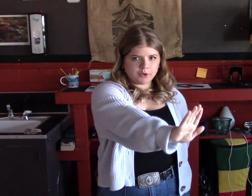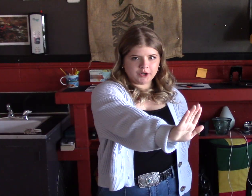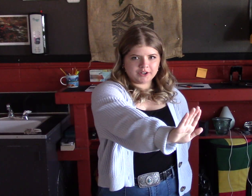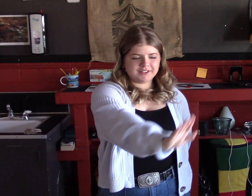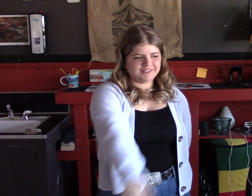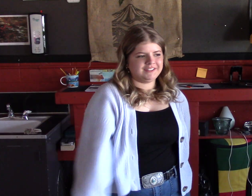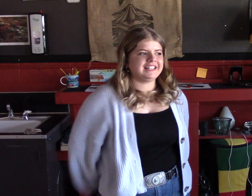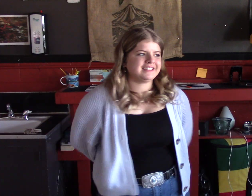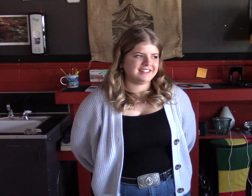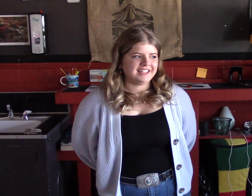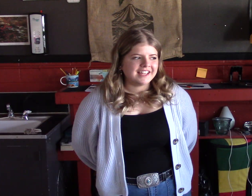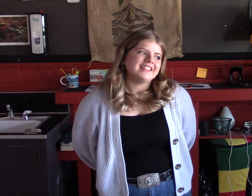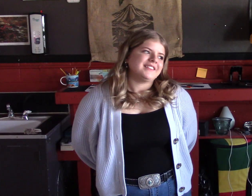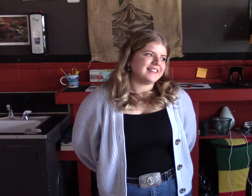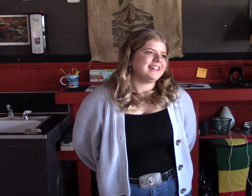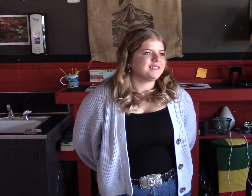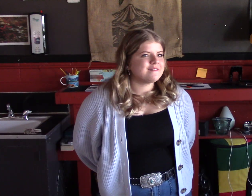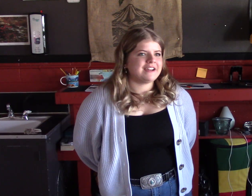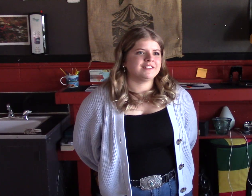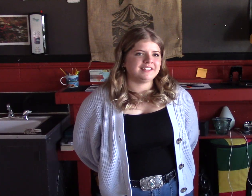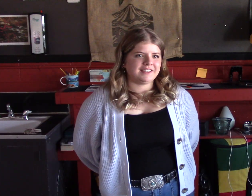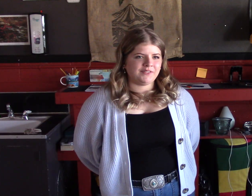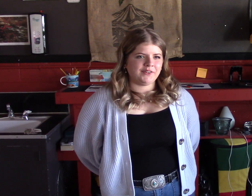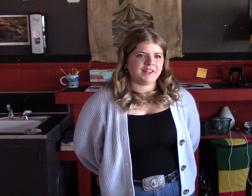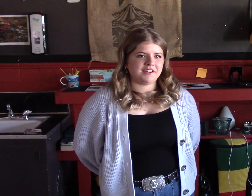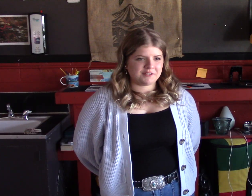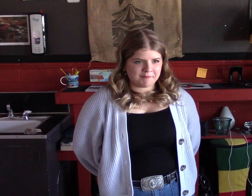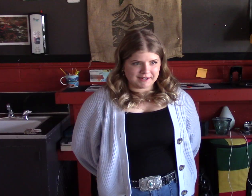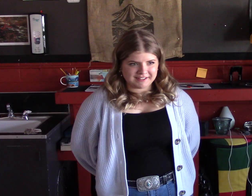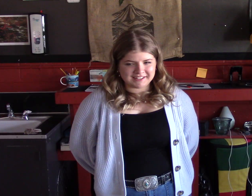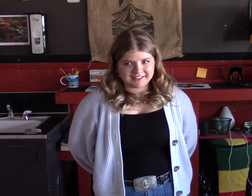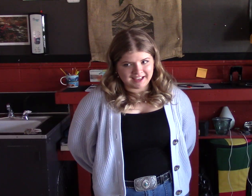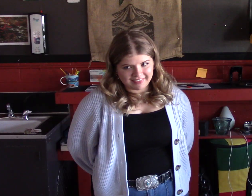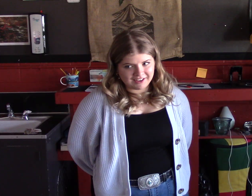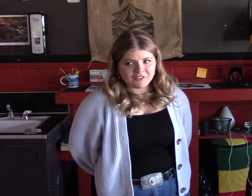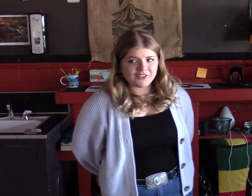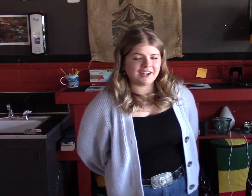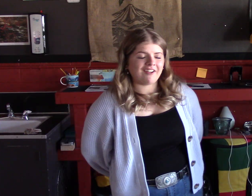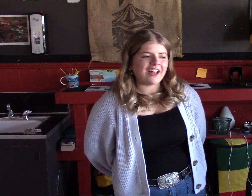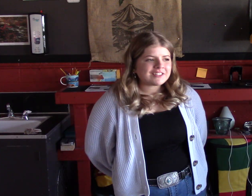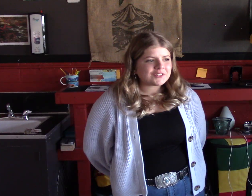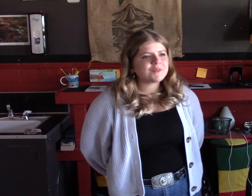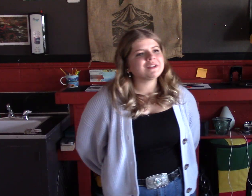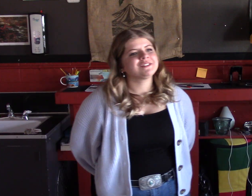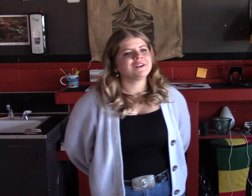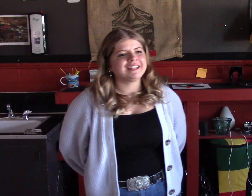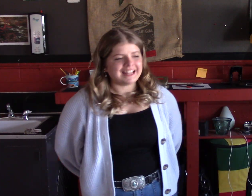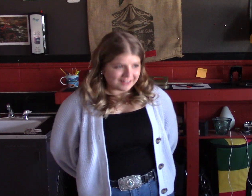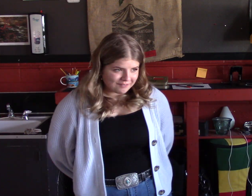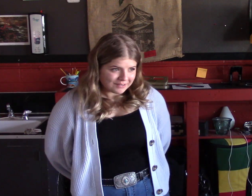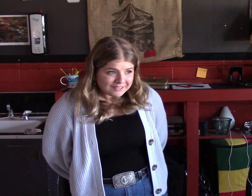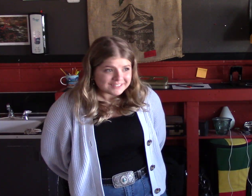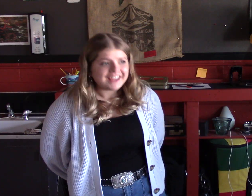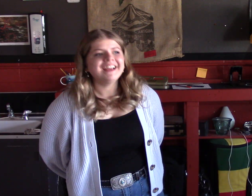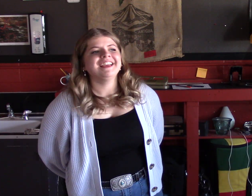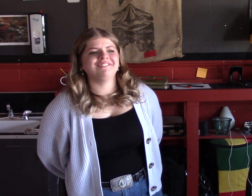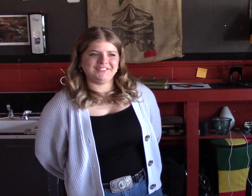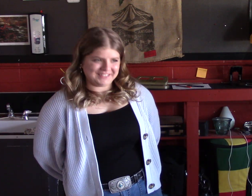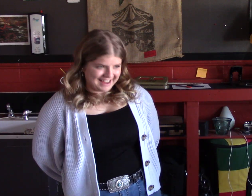your. That's what matters. Like if you're in an interpreting sense, I think for in a classroom, it's not the end of the world if you sign the